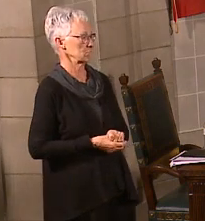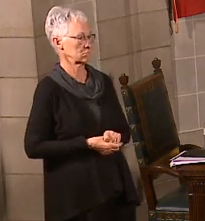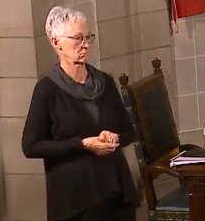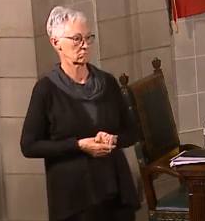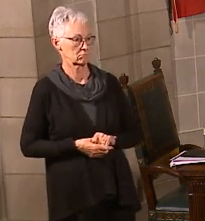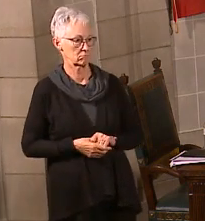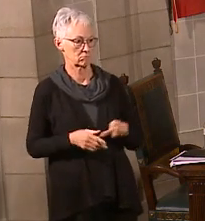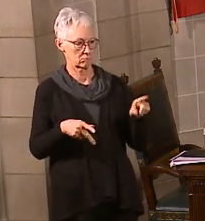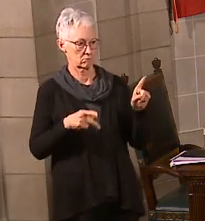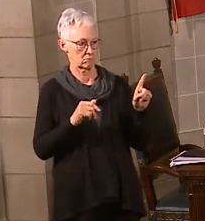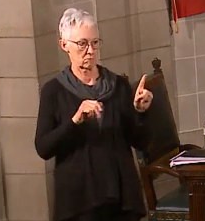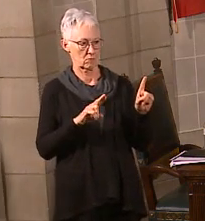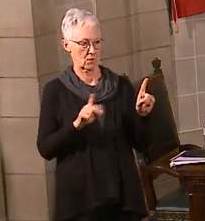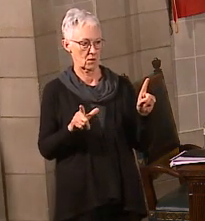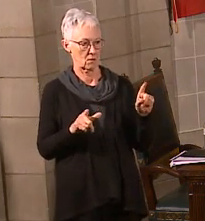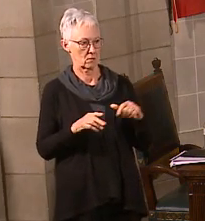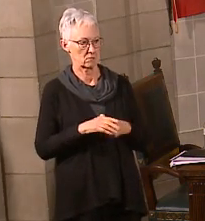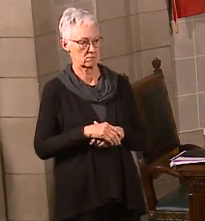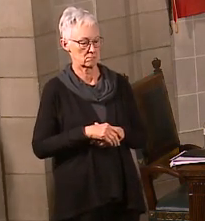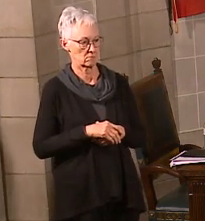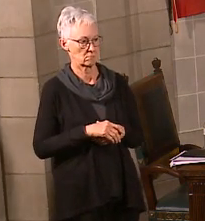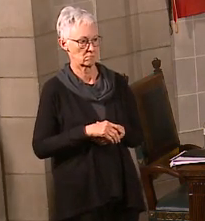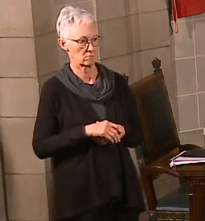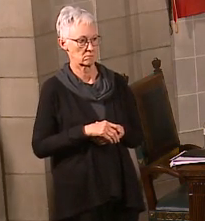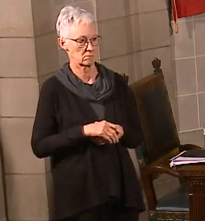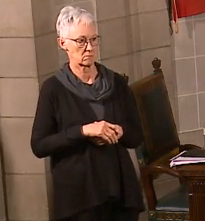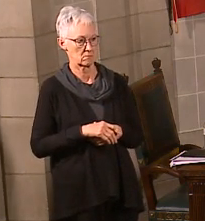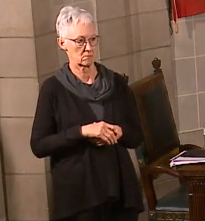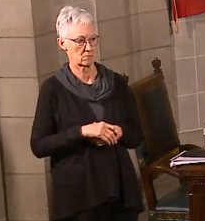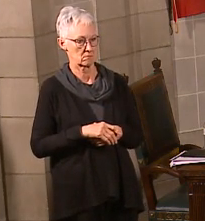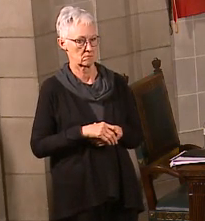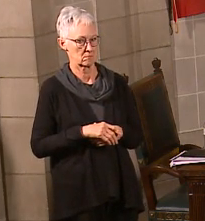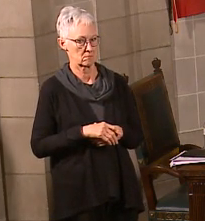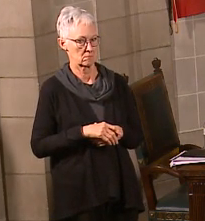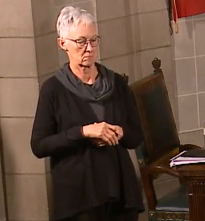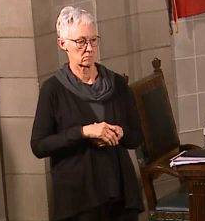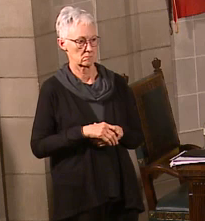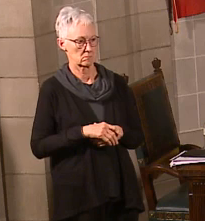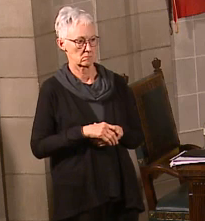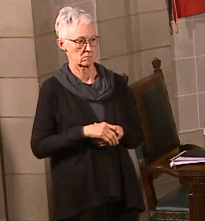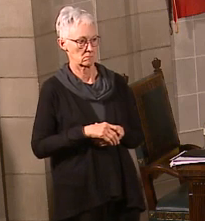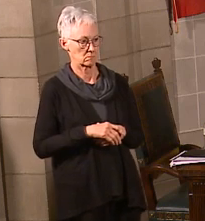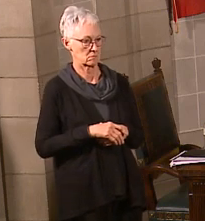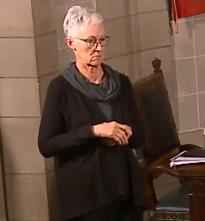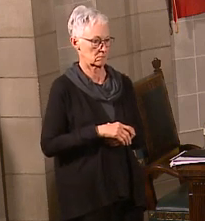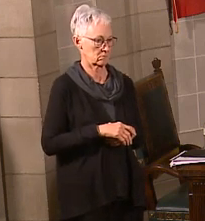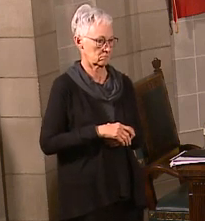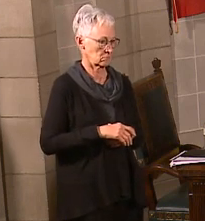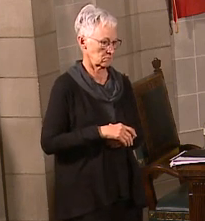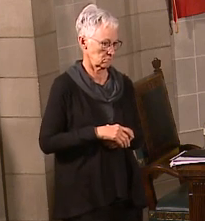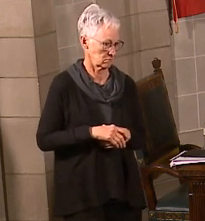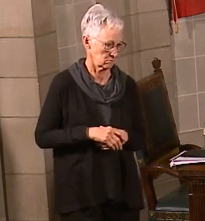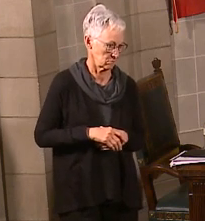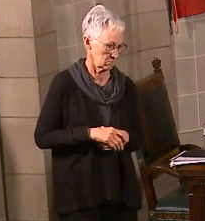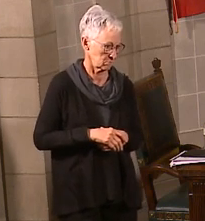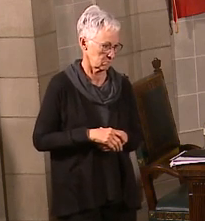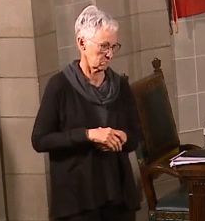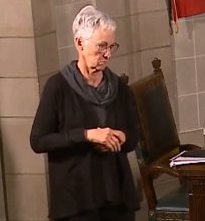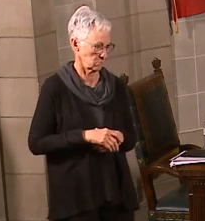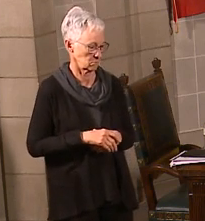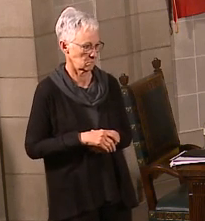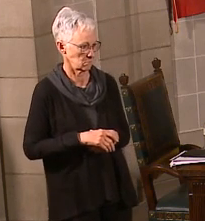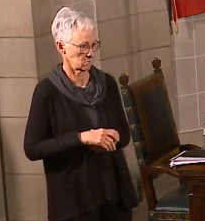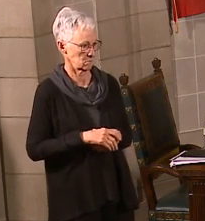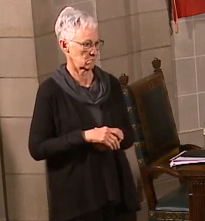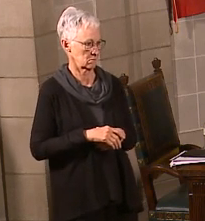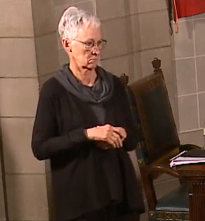have. Paul? One, given Grand Island now has the most cases and their infection rate probably more